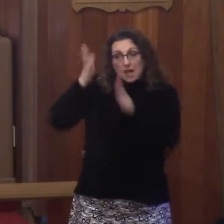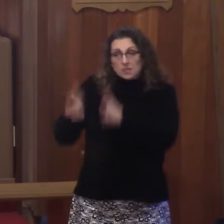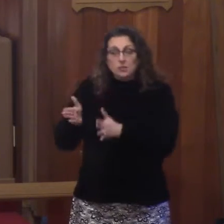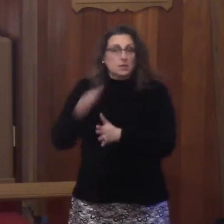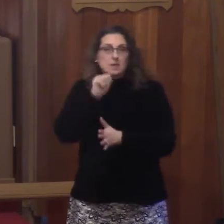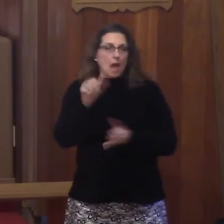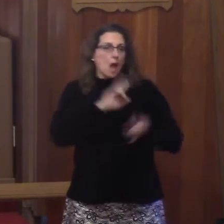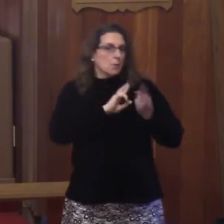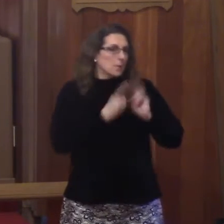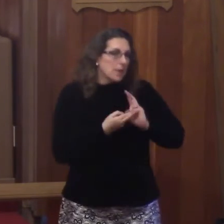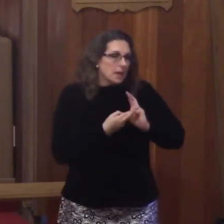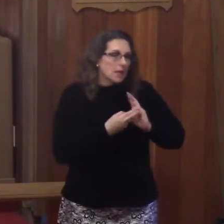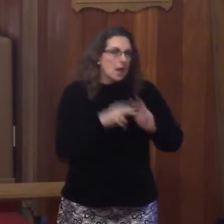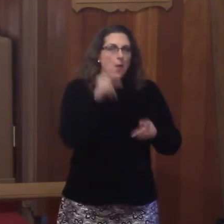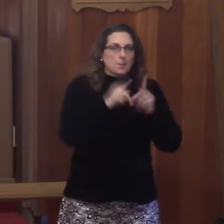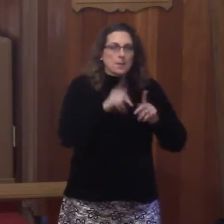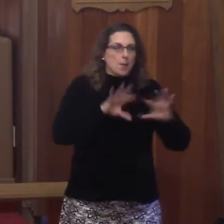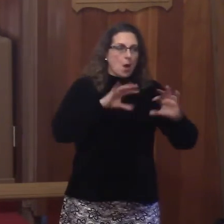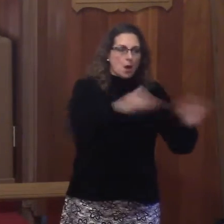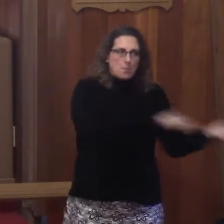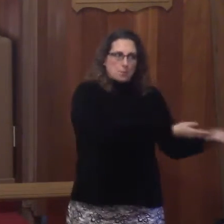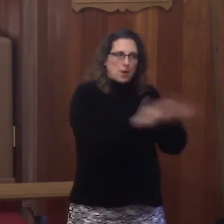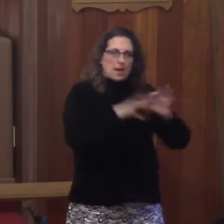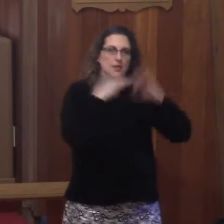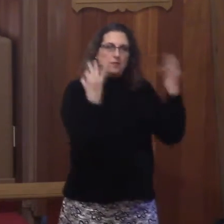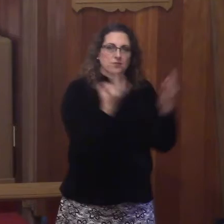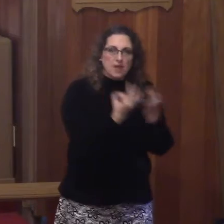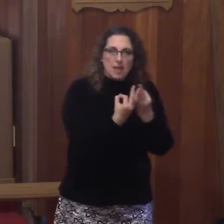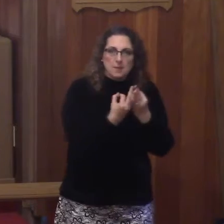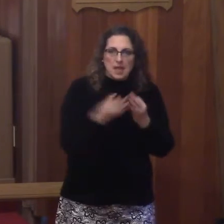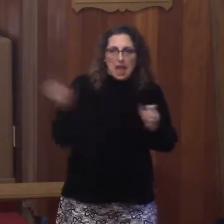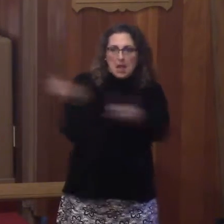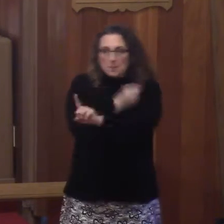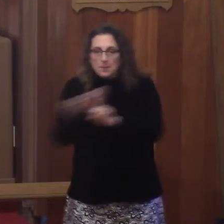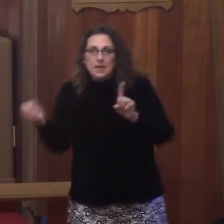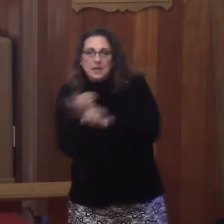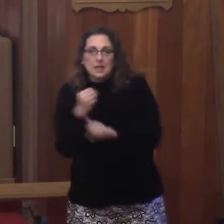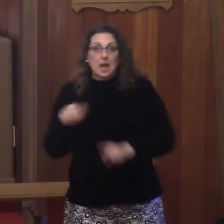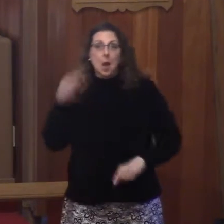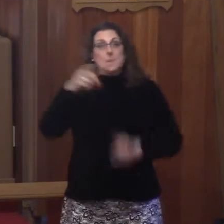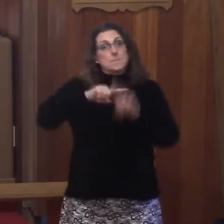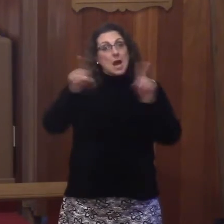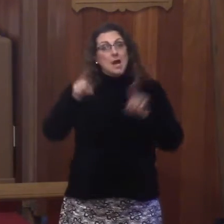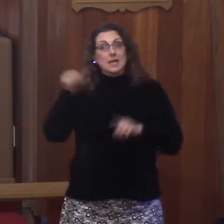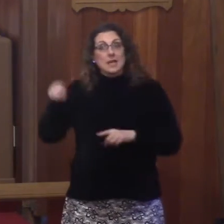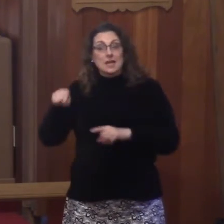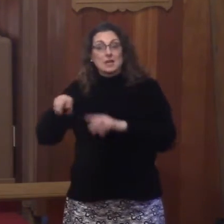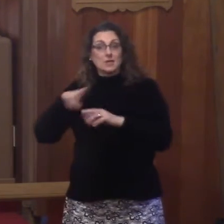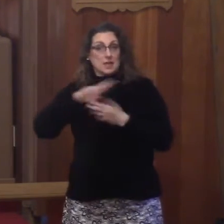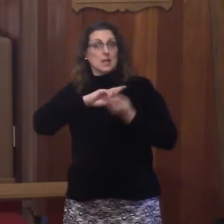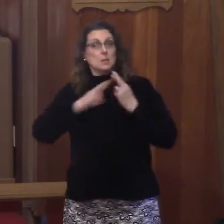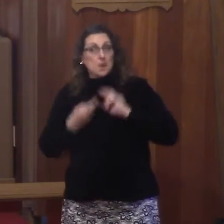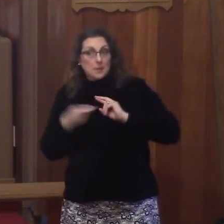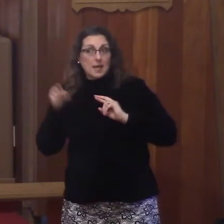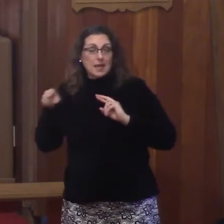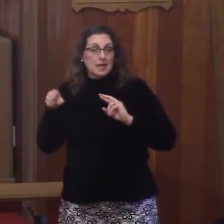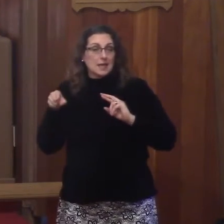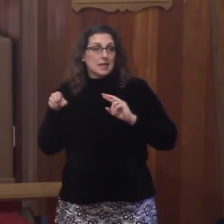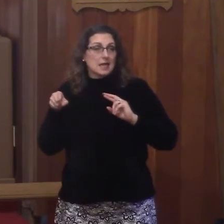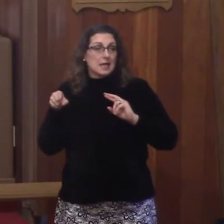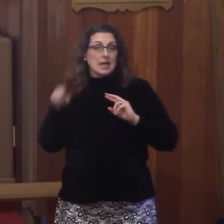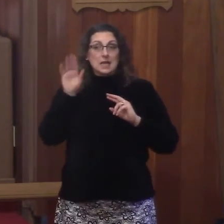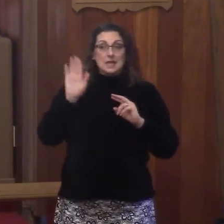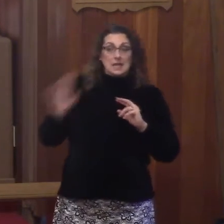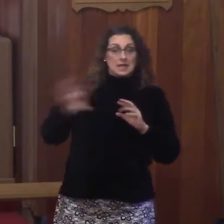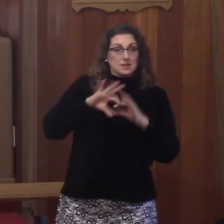until he would repent. But if he did repent, he was called a coward. So if he didn't repent, his family would. None of us are going